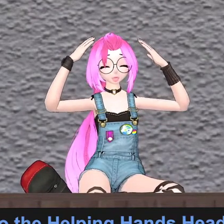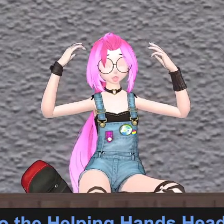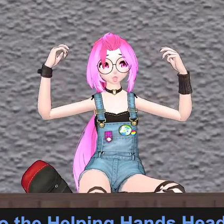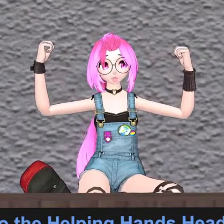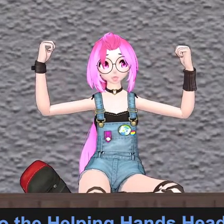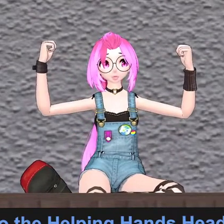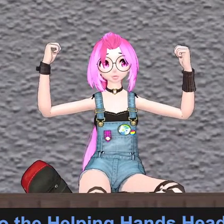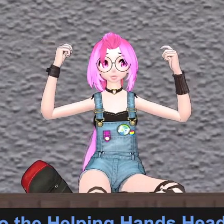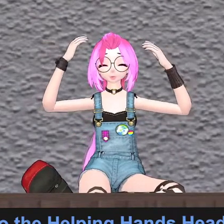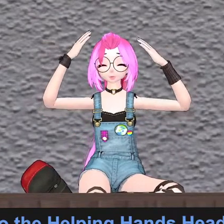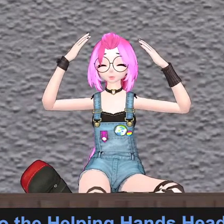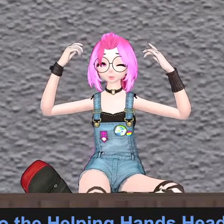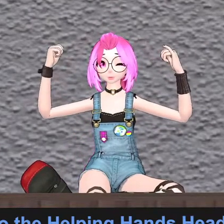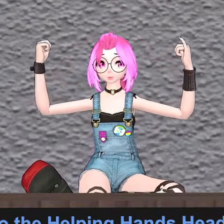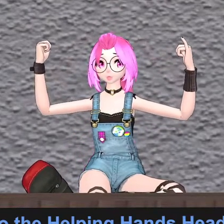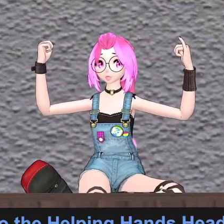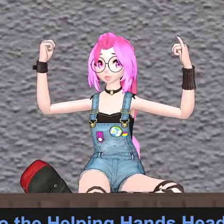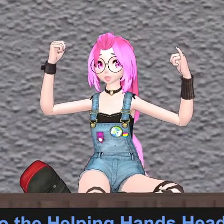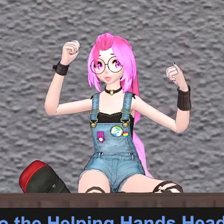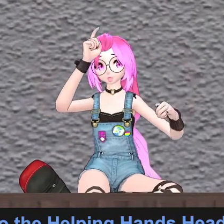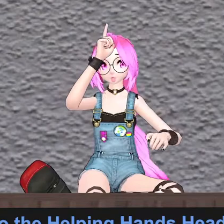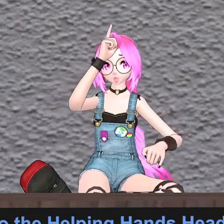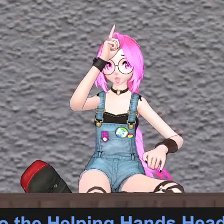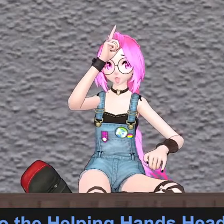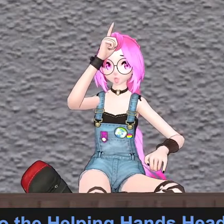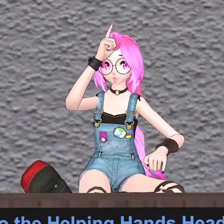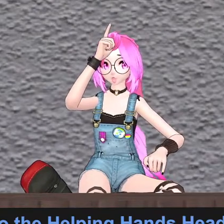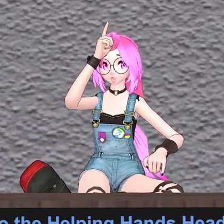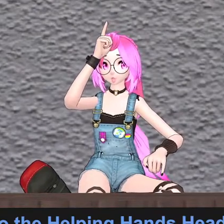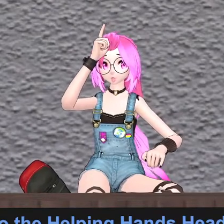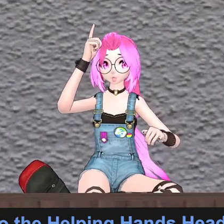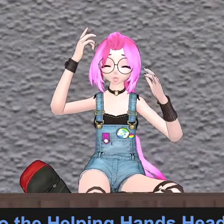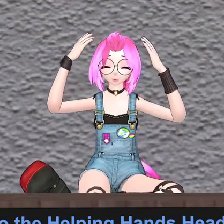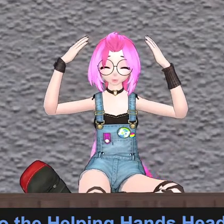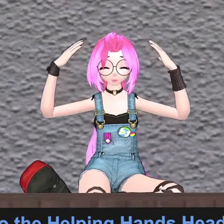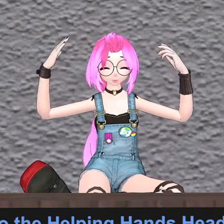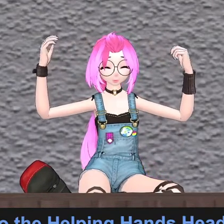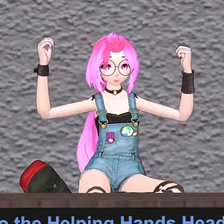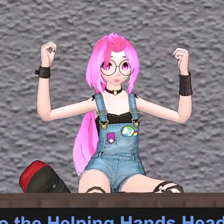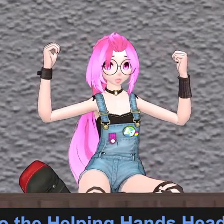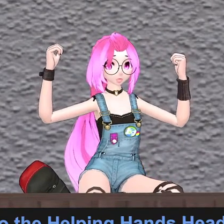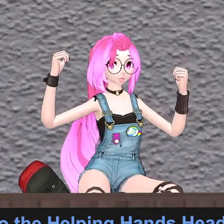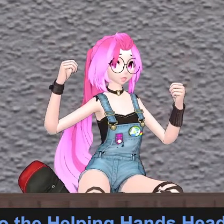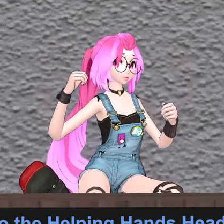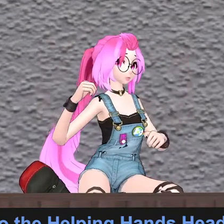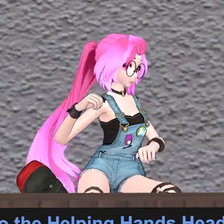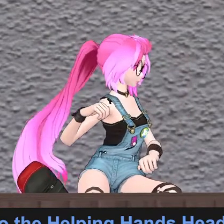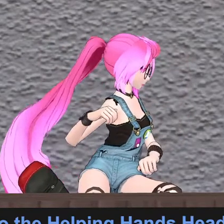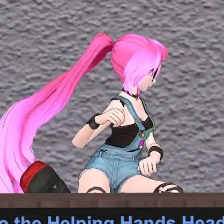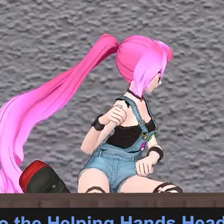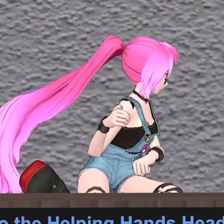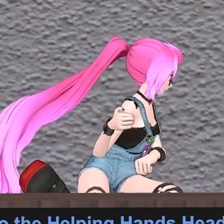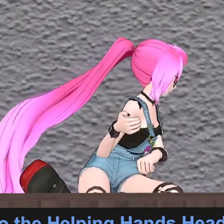So Netherlands, Netherlands. You want to say Dutch, Dutch, Netherlands. Okay.